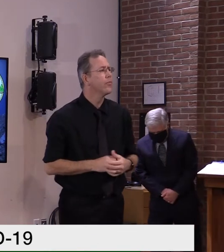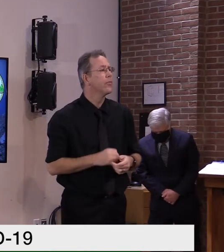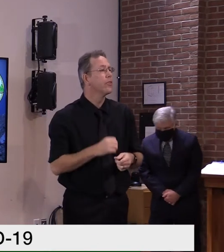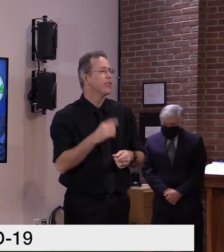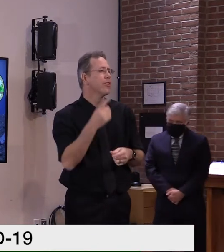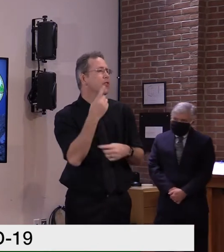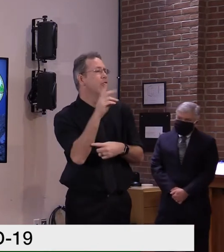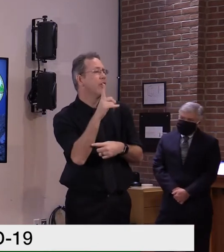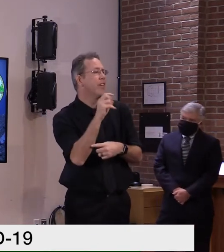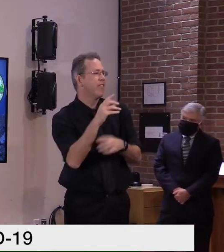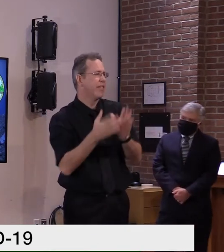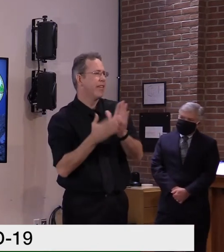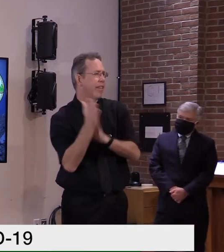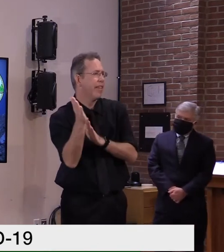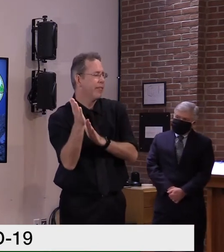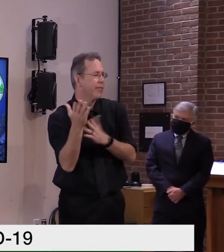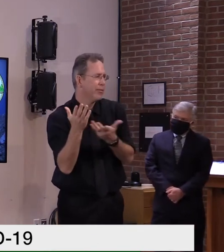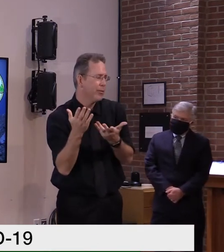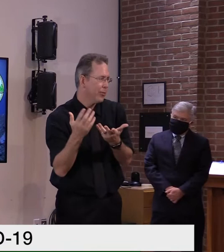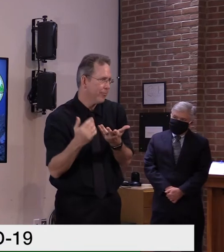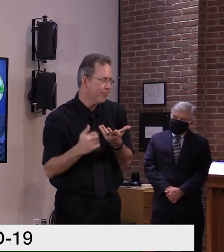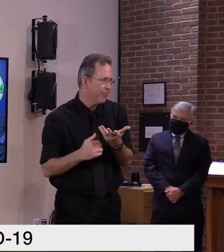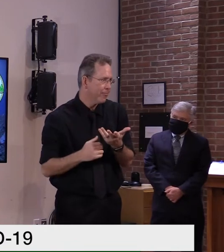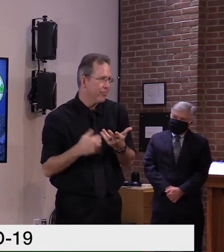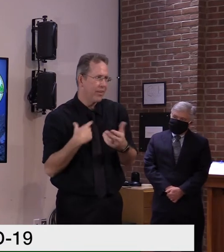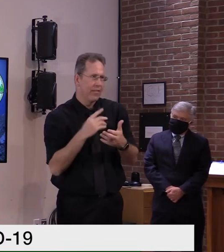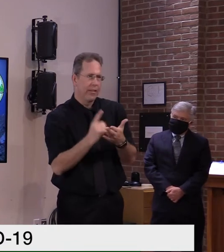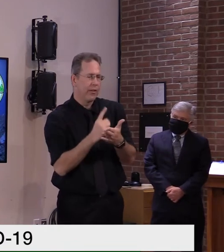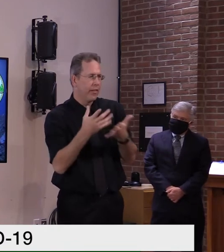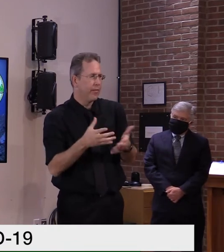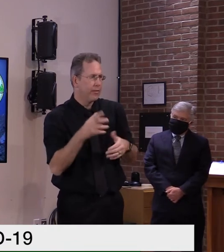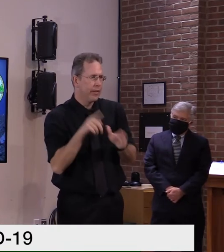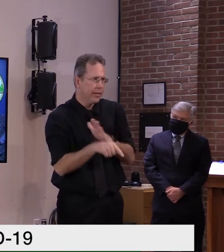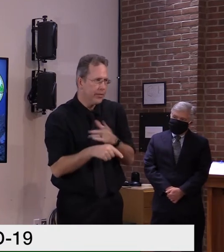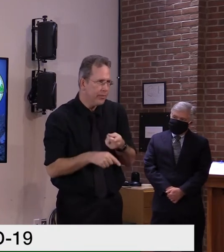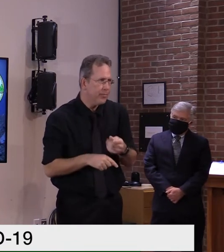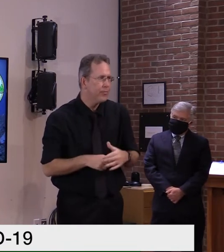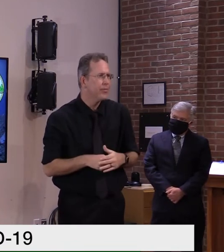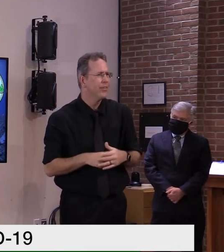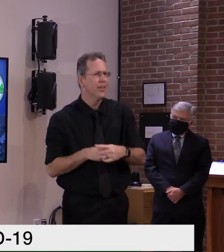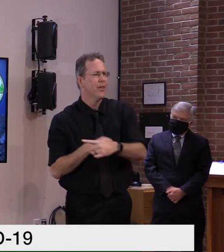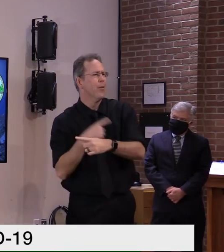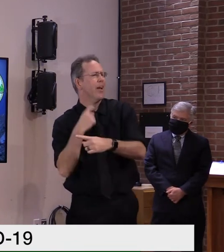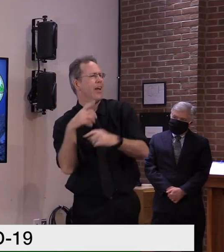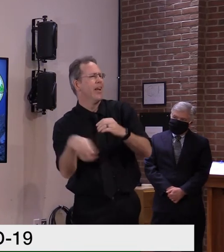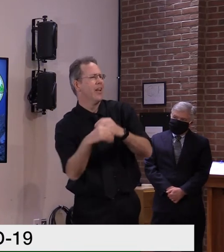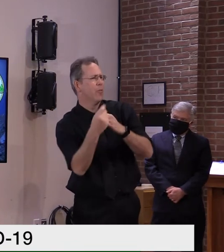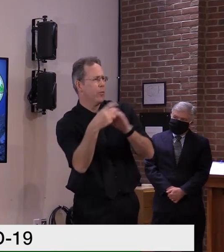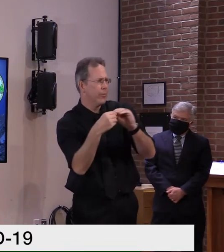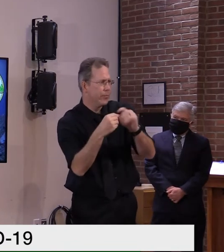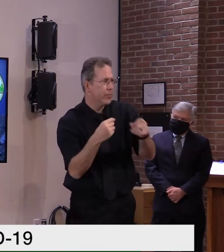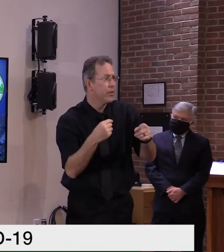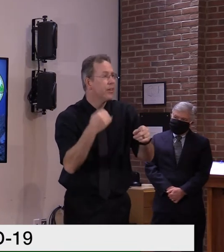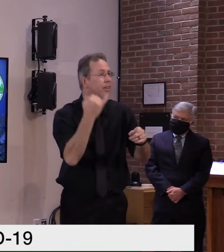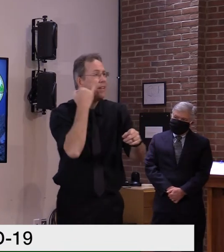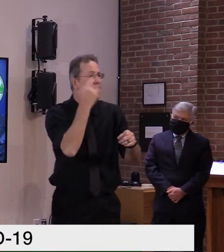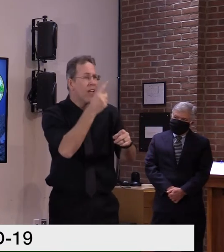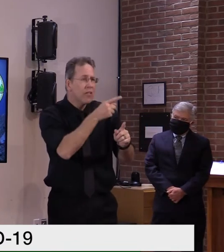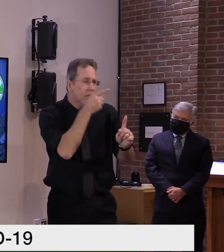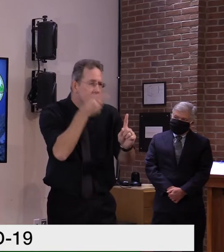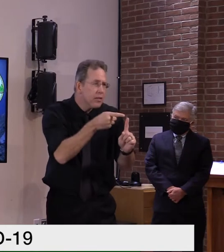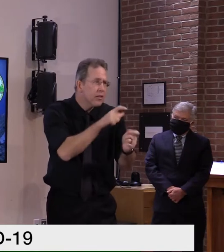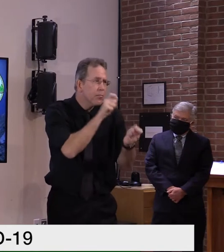questions. And I might add, I'm not trying to complicate things, but if you have a specific question for Dr. Levine, you might want to take a